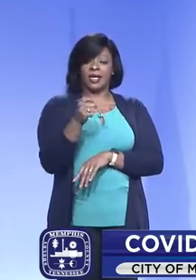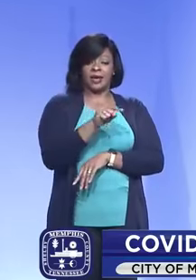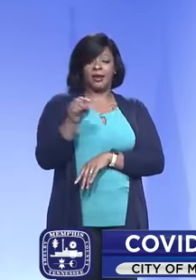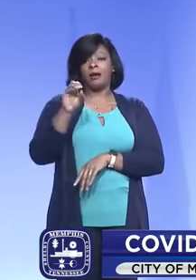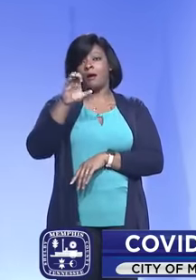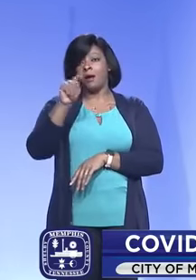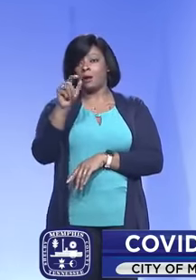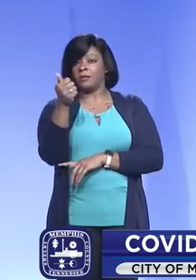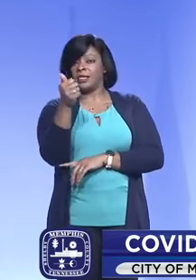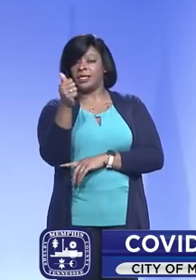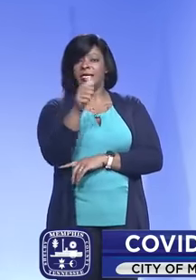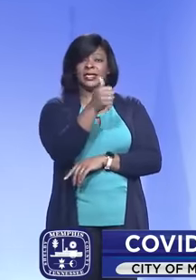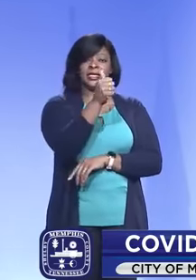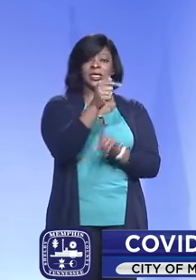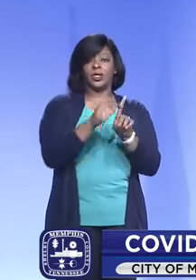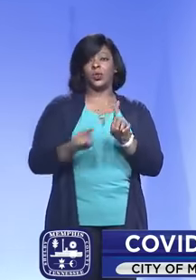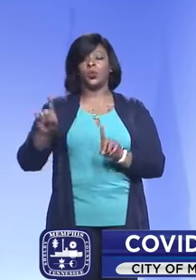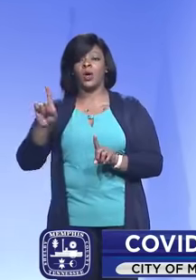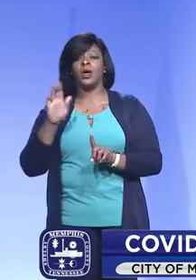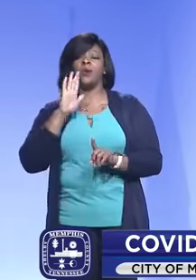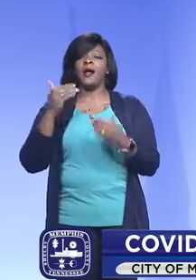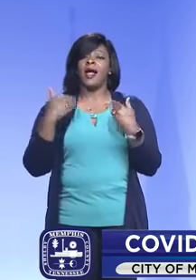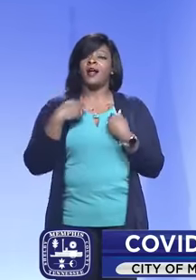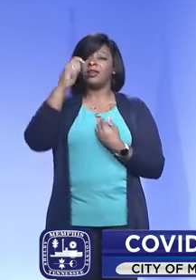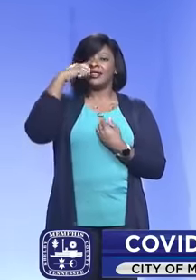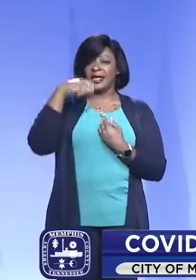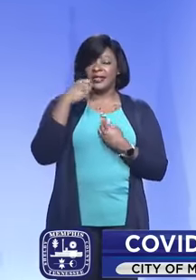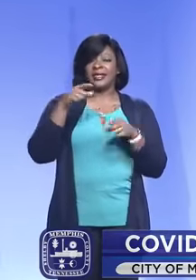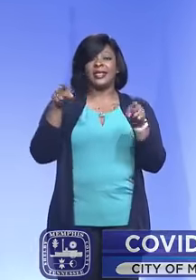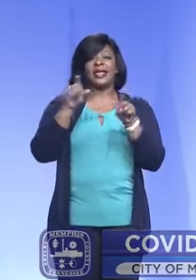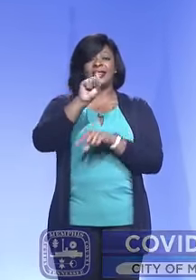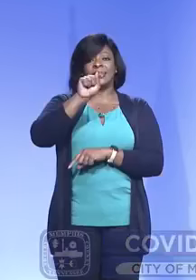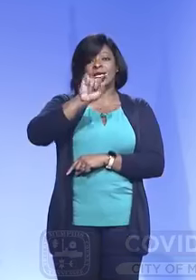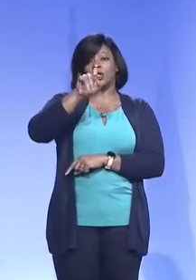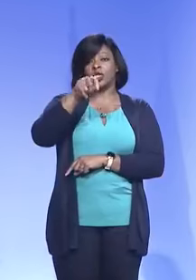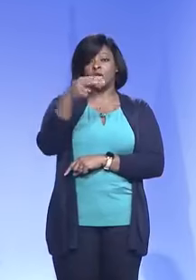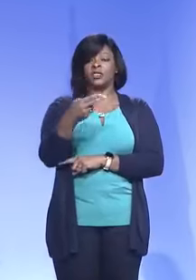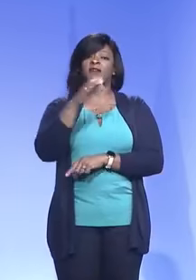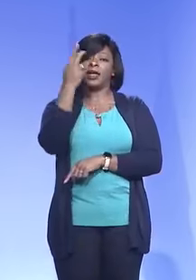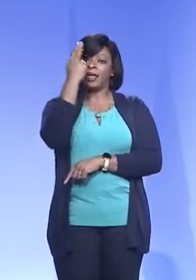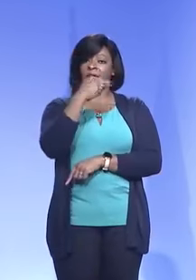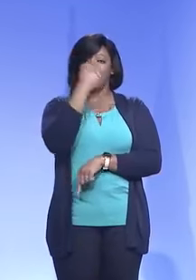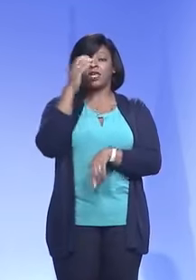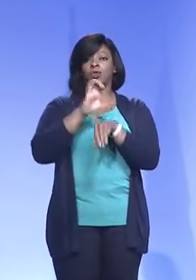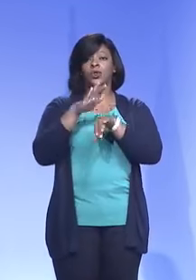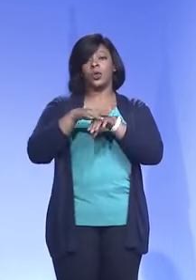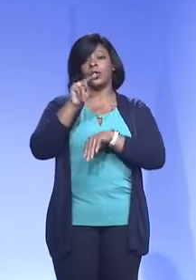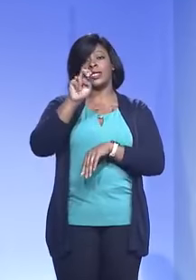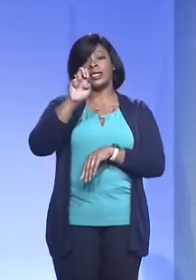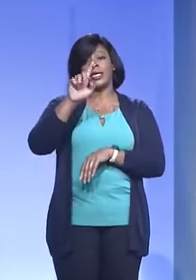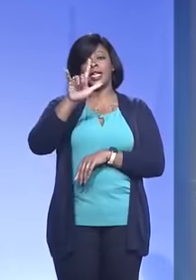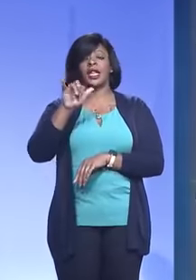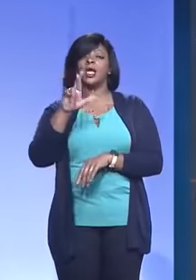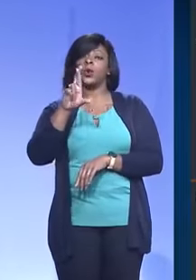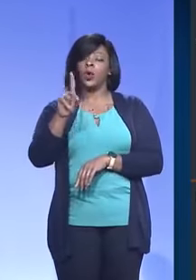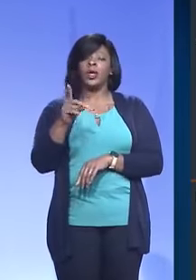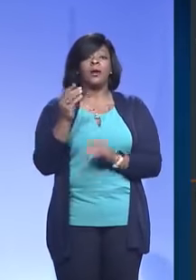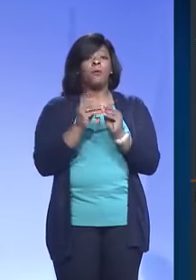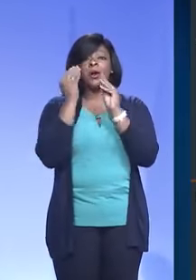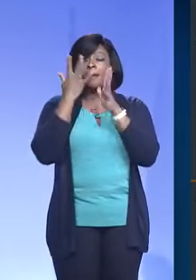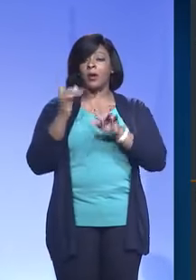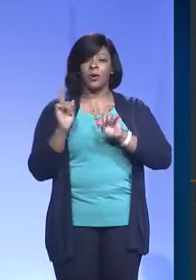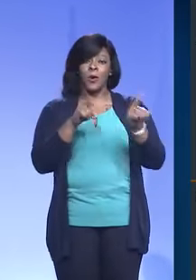October 10th from 10 to 1, there will be testing at the St. Joseph Catholic Church on Neely Road. And for more information, you can